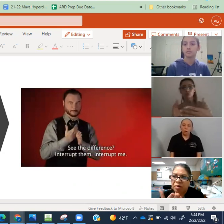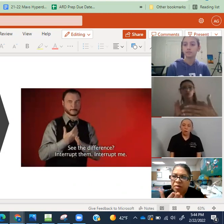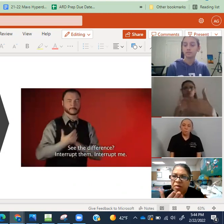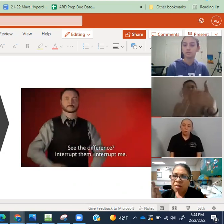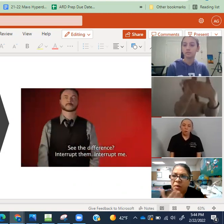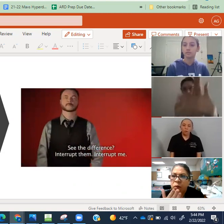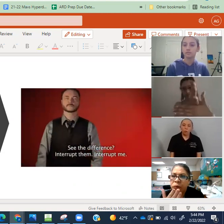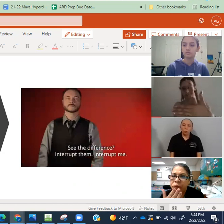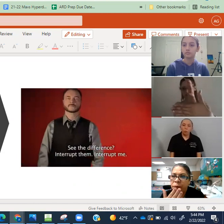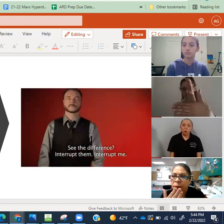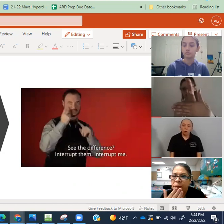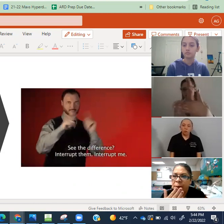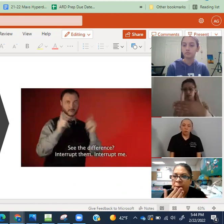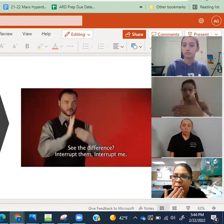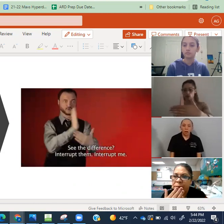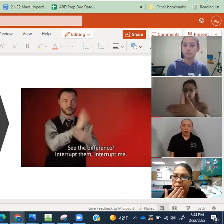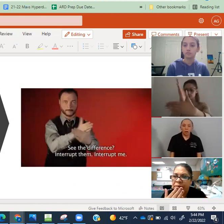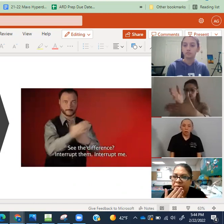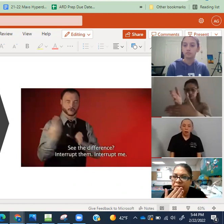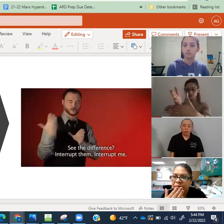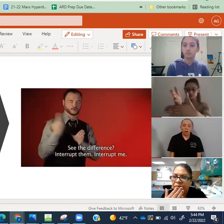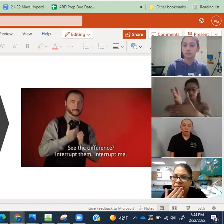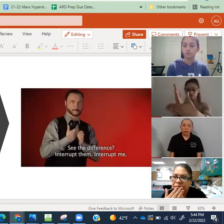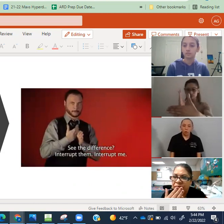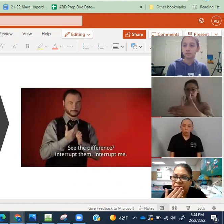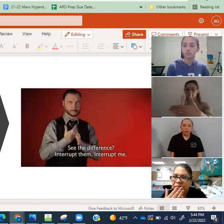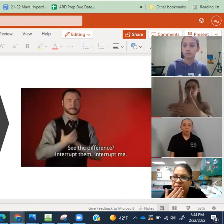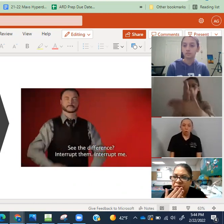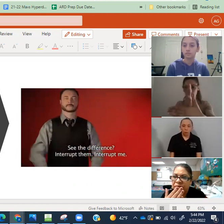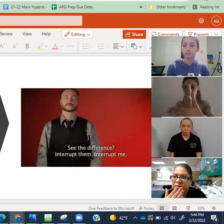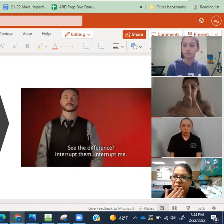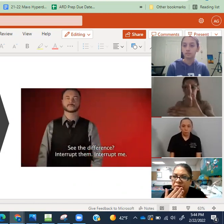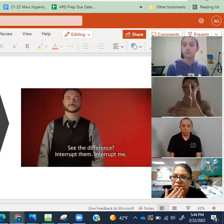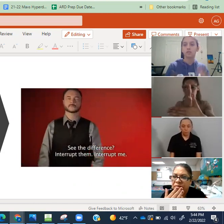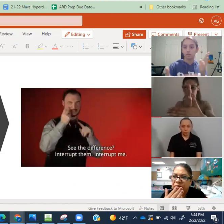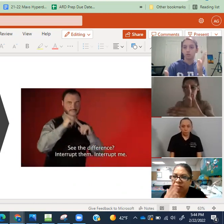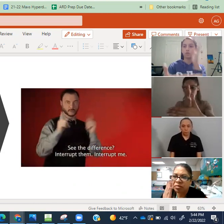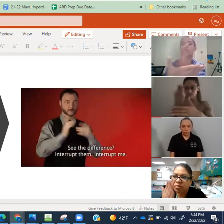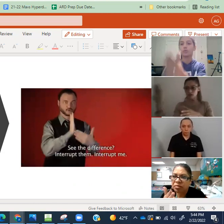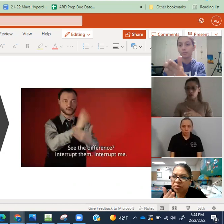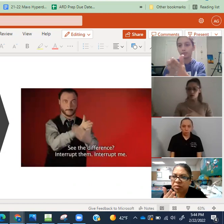Or if you see a meeting happening and you go and interrupt them.